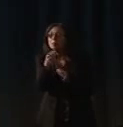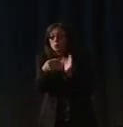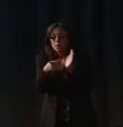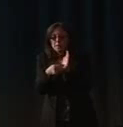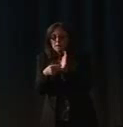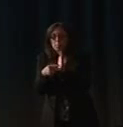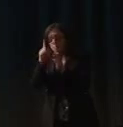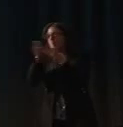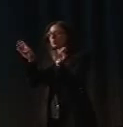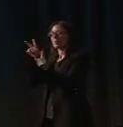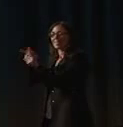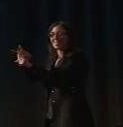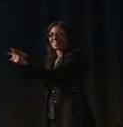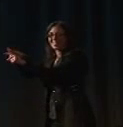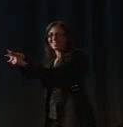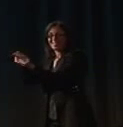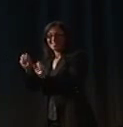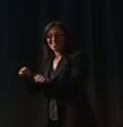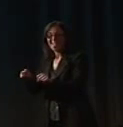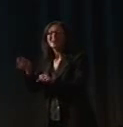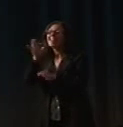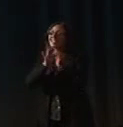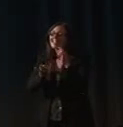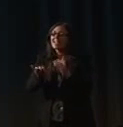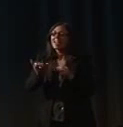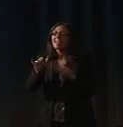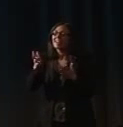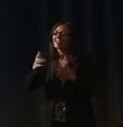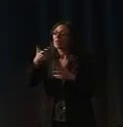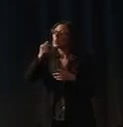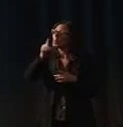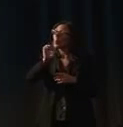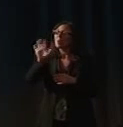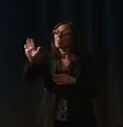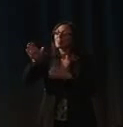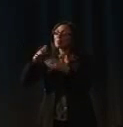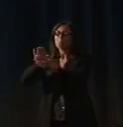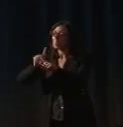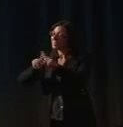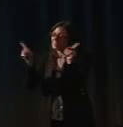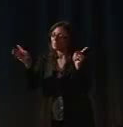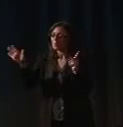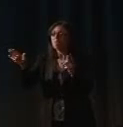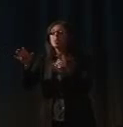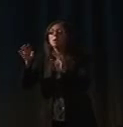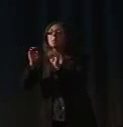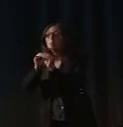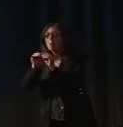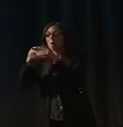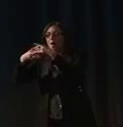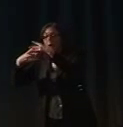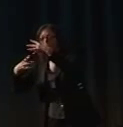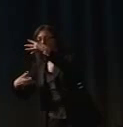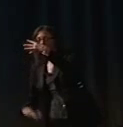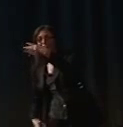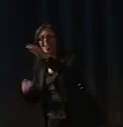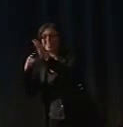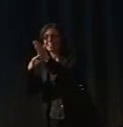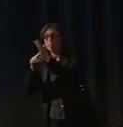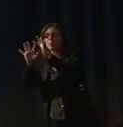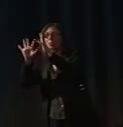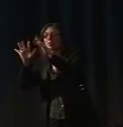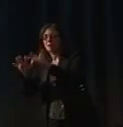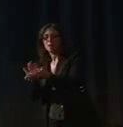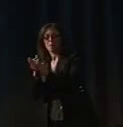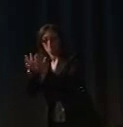lot of labeled examples like Google, big data, like also the mobilized system I've shown that was